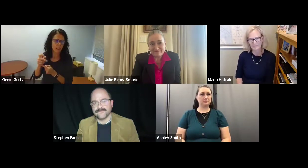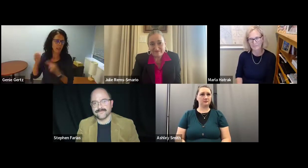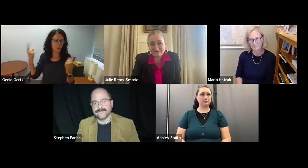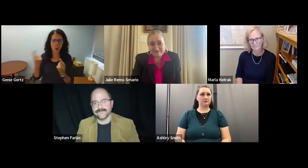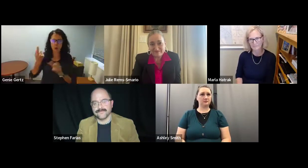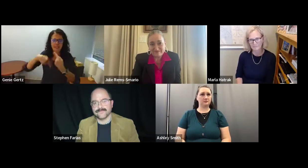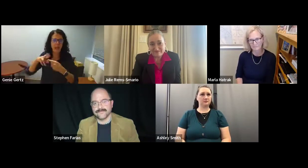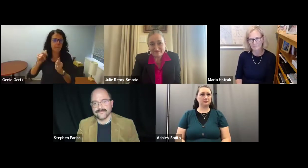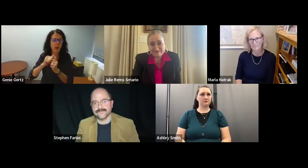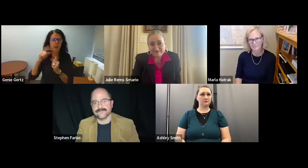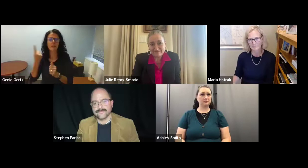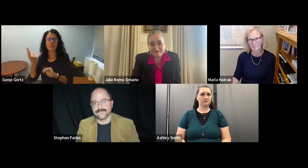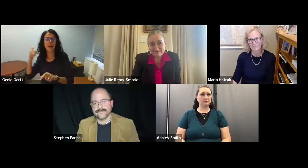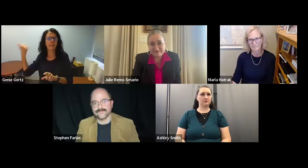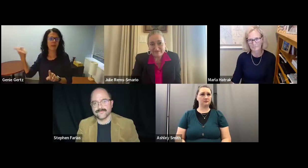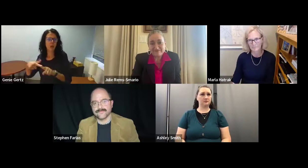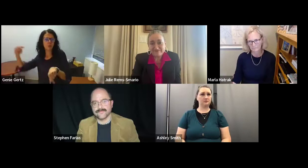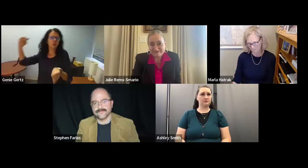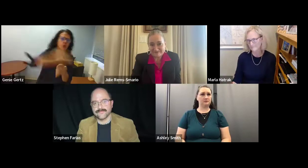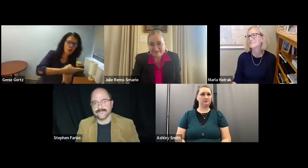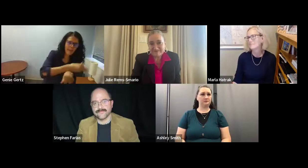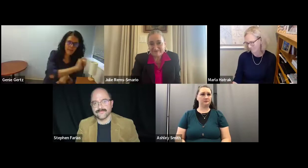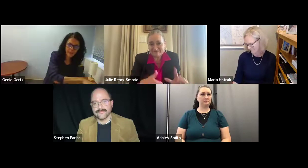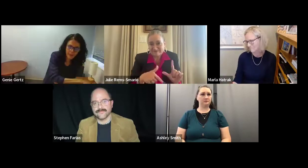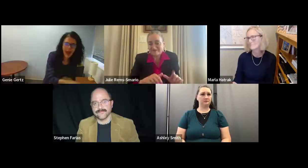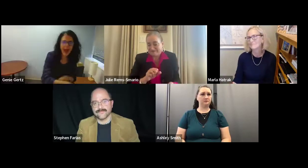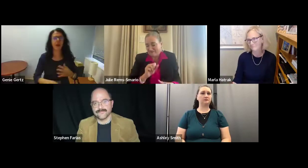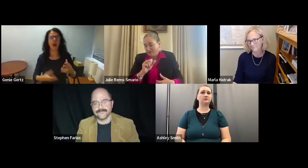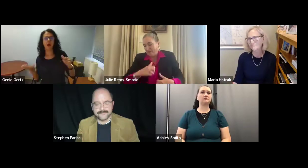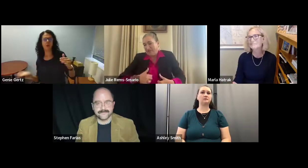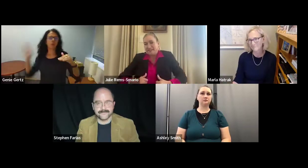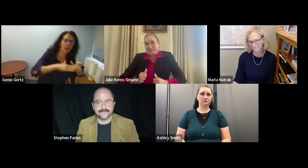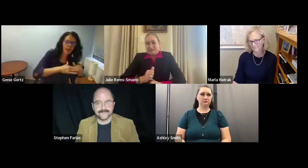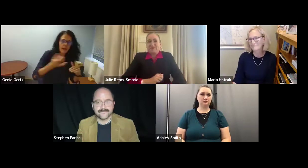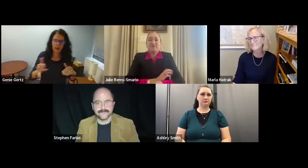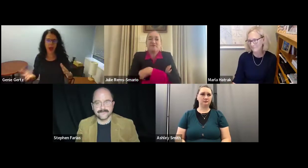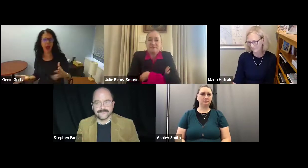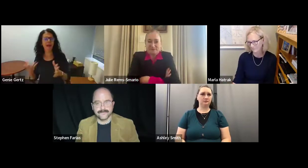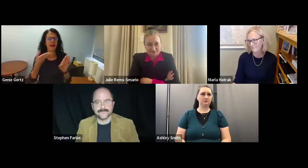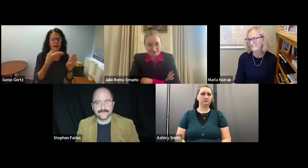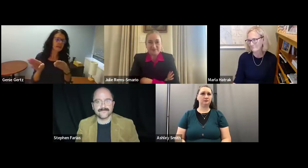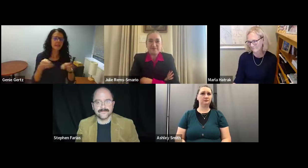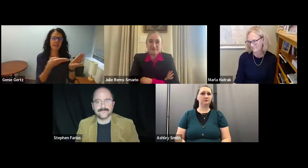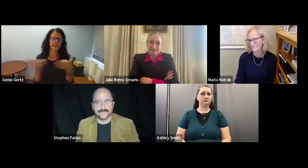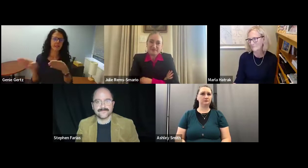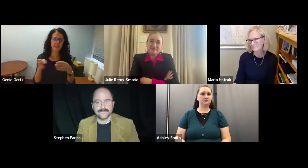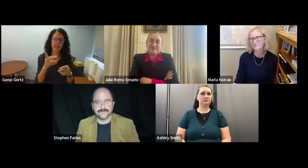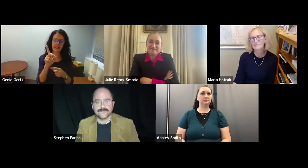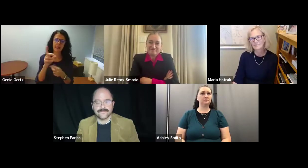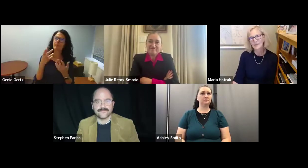oral spoken language enthusiasts, they started trying to get in and